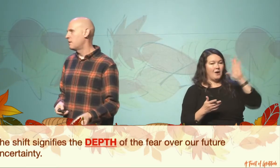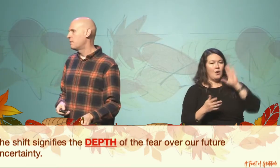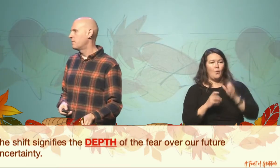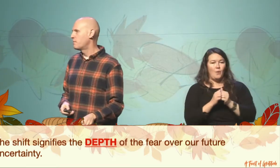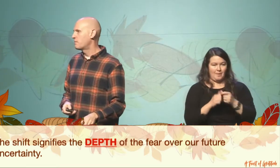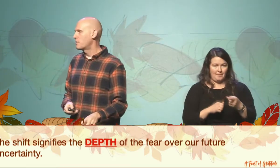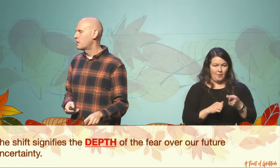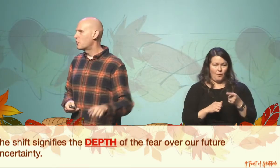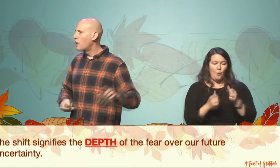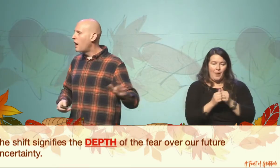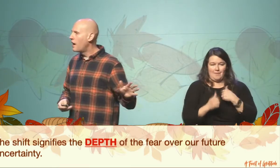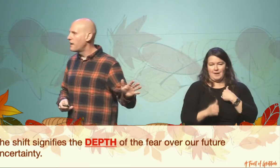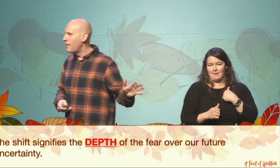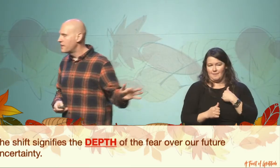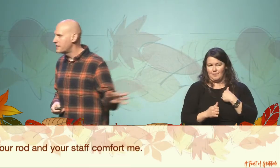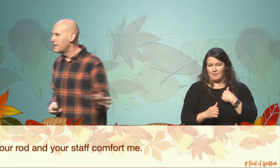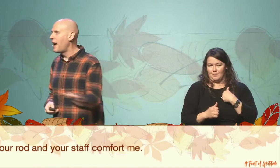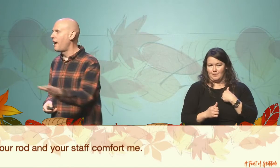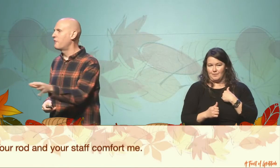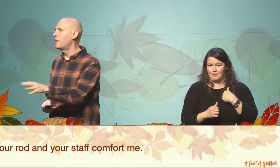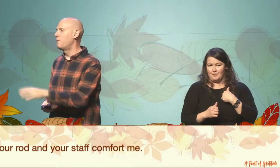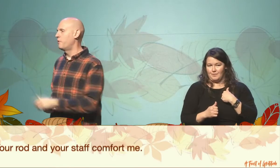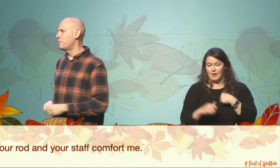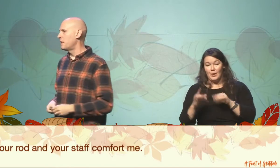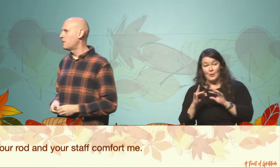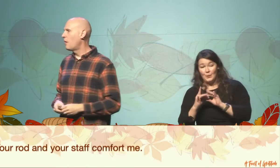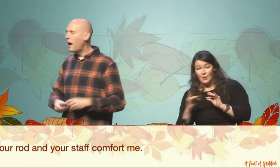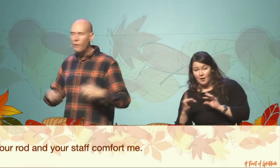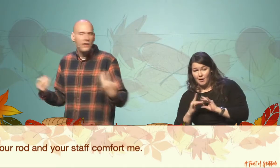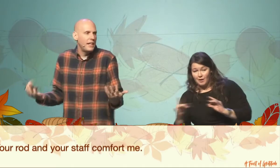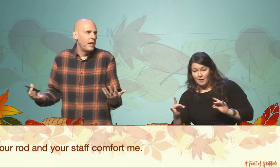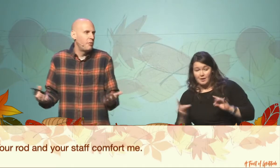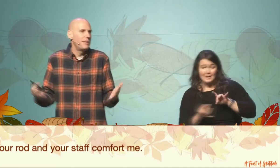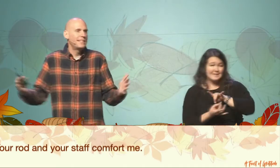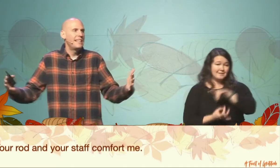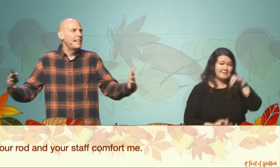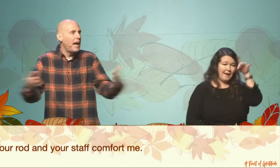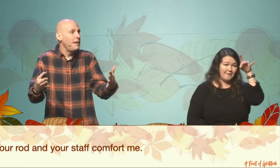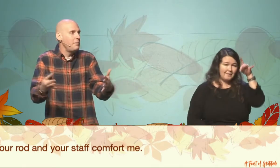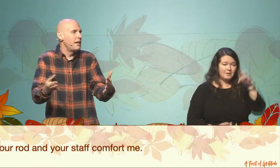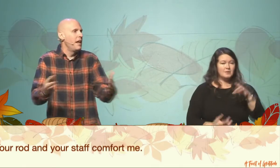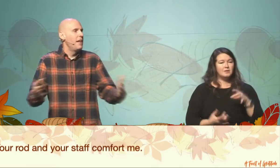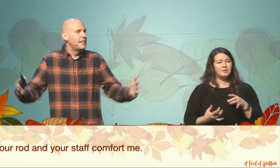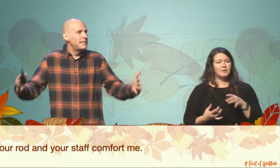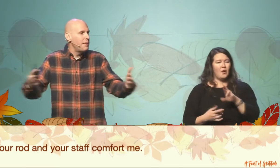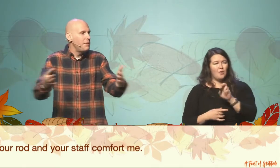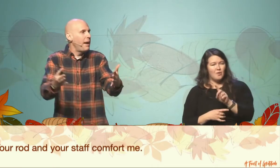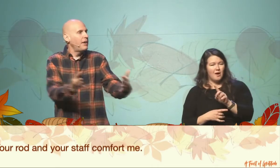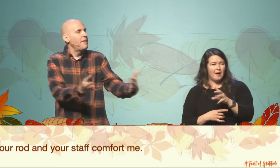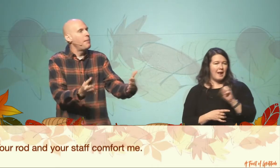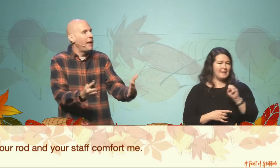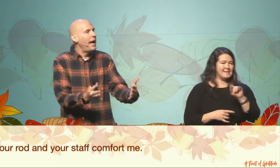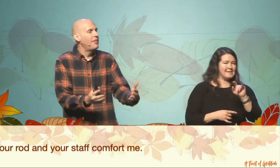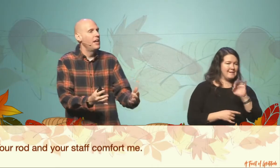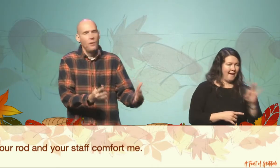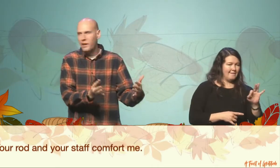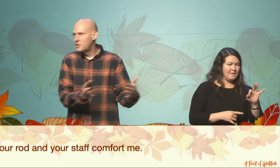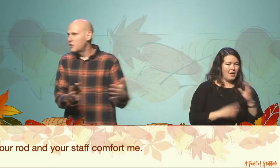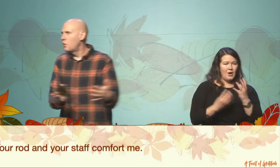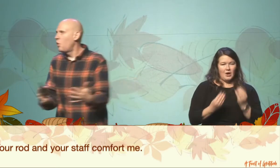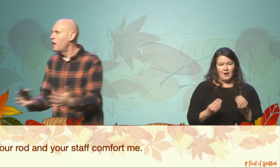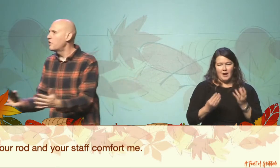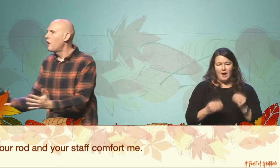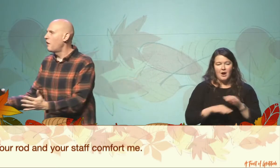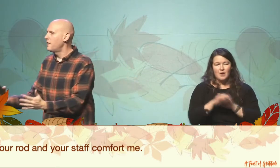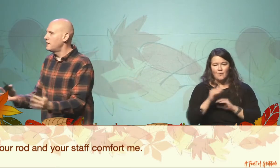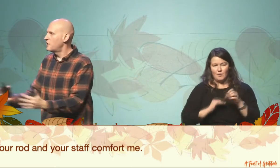me. The rod and the staff comfort me. Why do they comfort me? Because they guide me. They set me back on that path. When I start